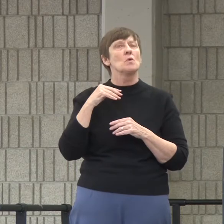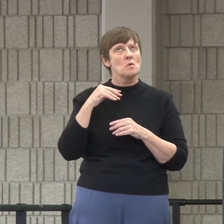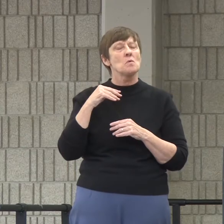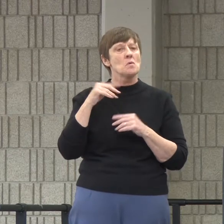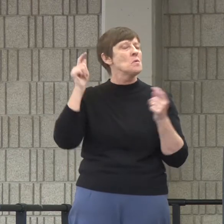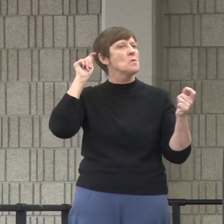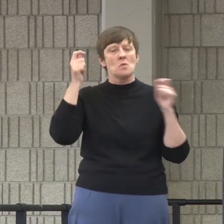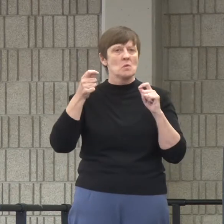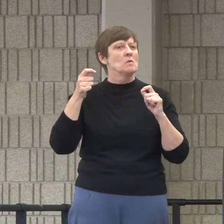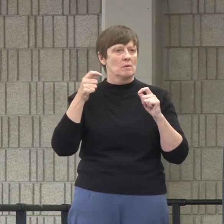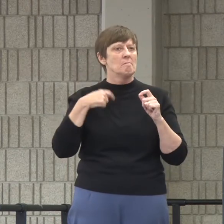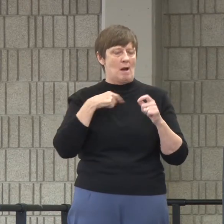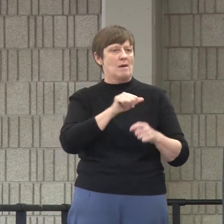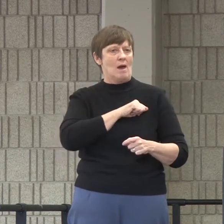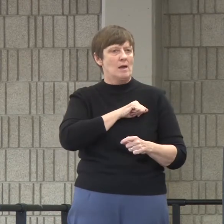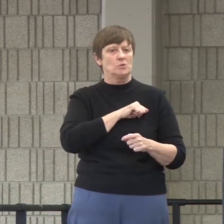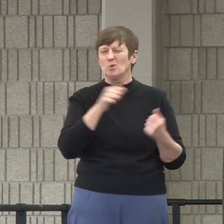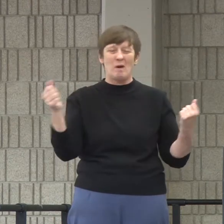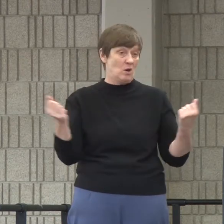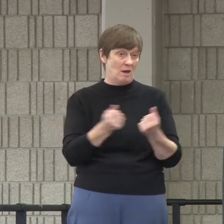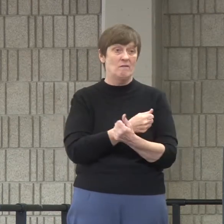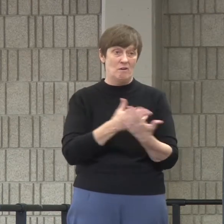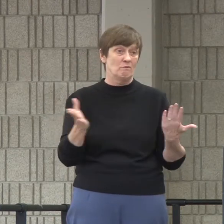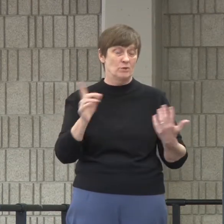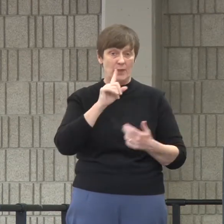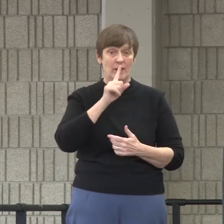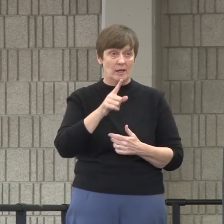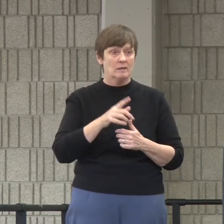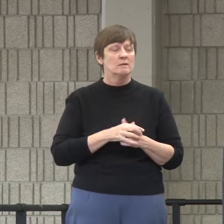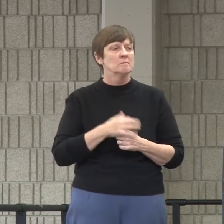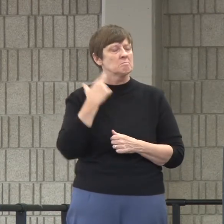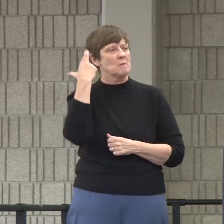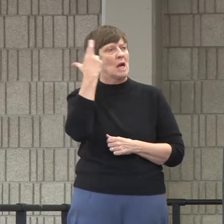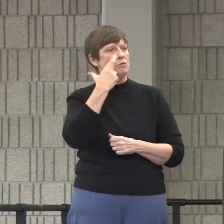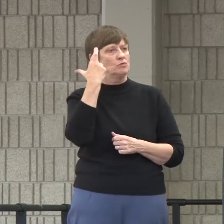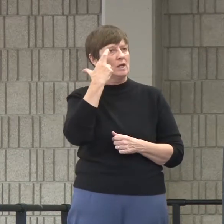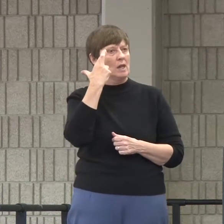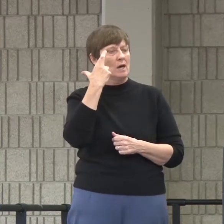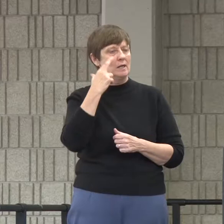my attitudes about everything. And I realized